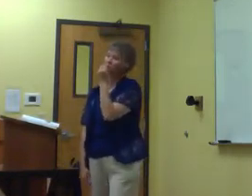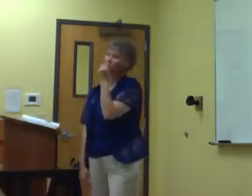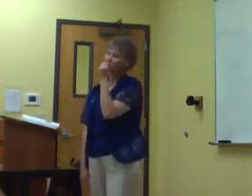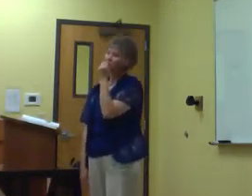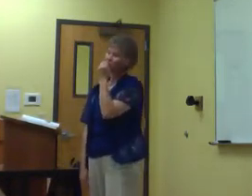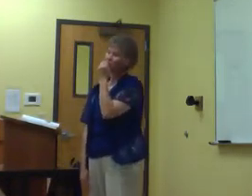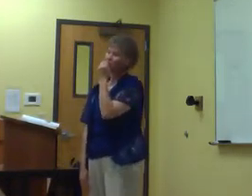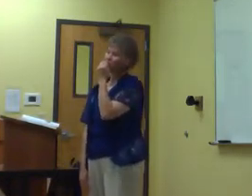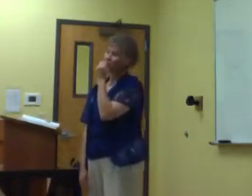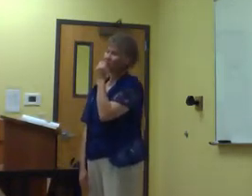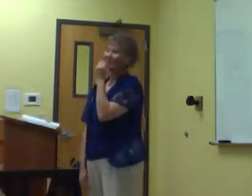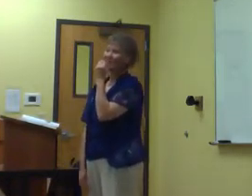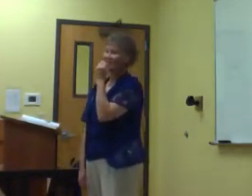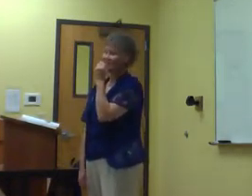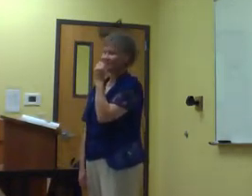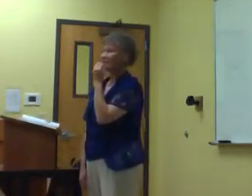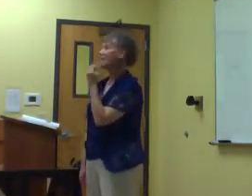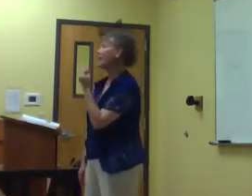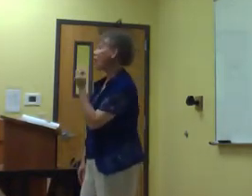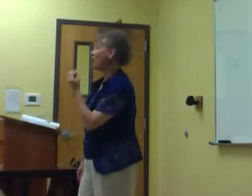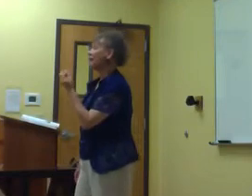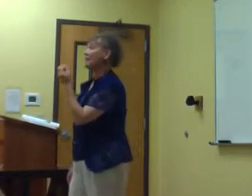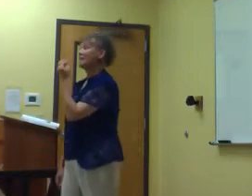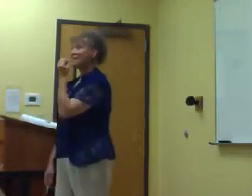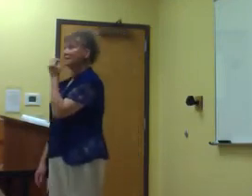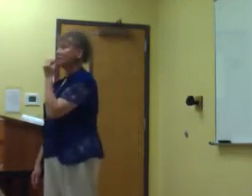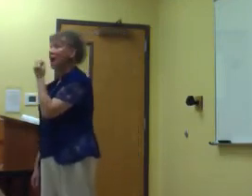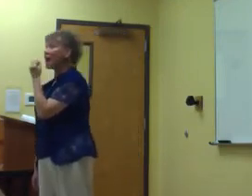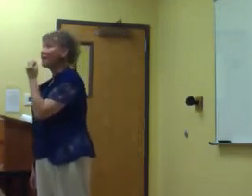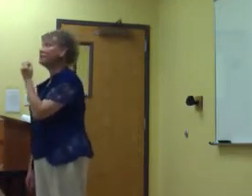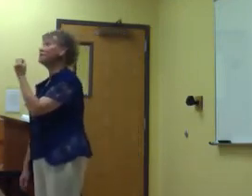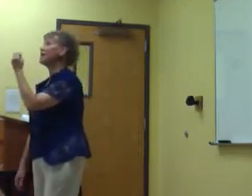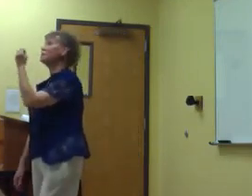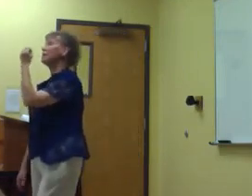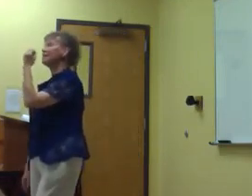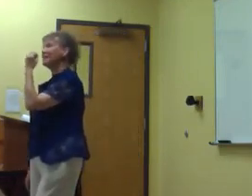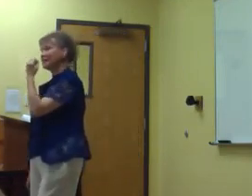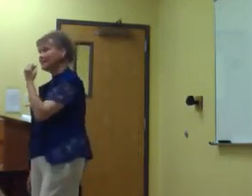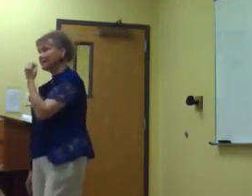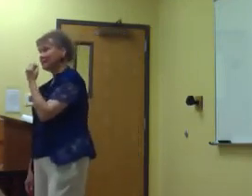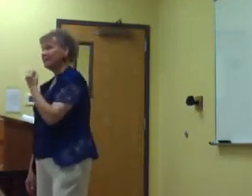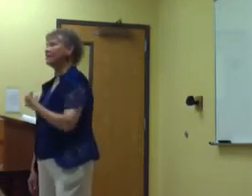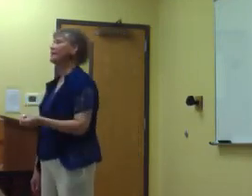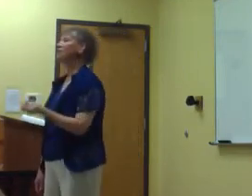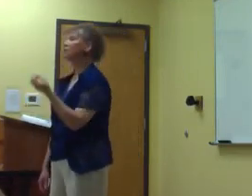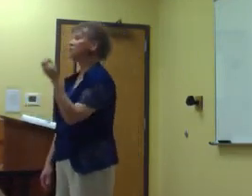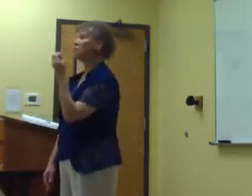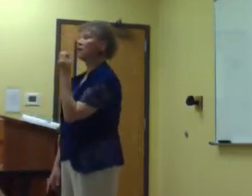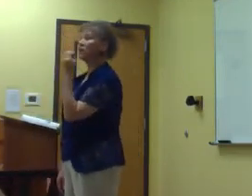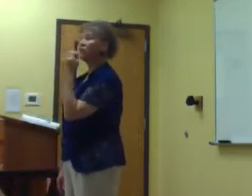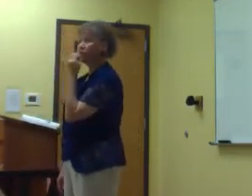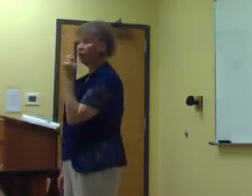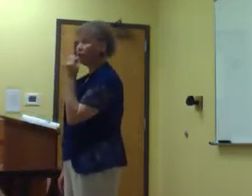Eat, eat. Now, this sign can mean eat it can also mean food.